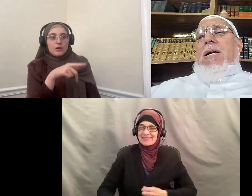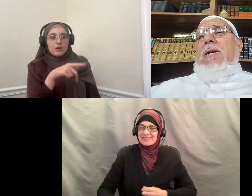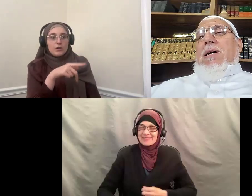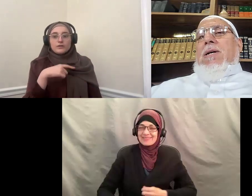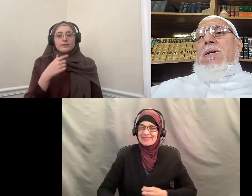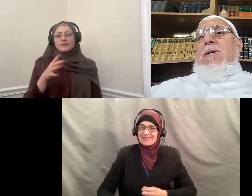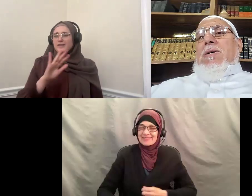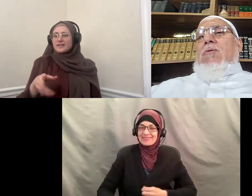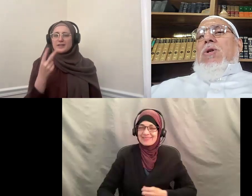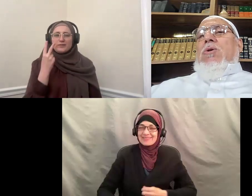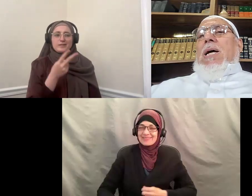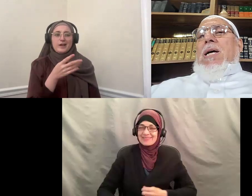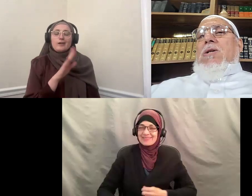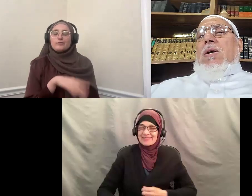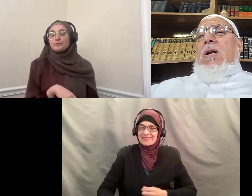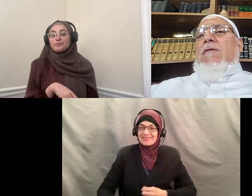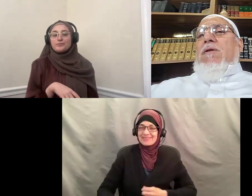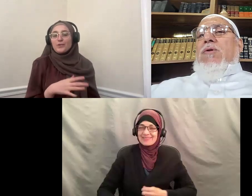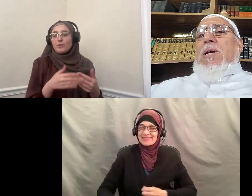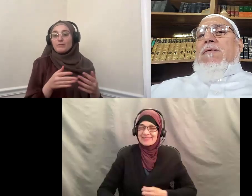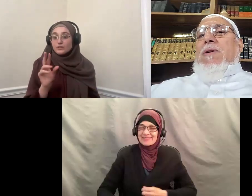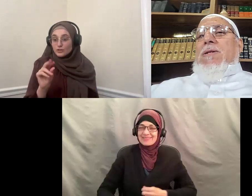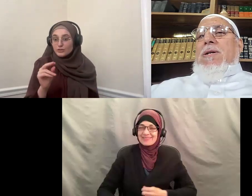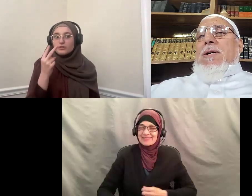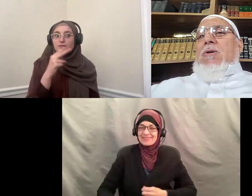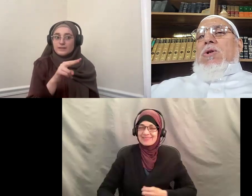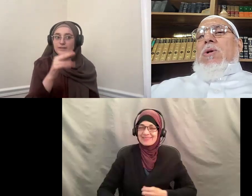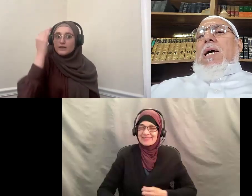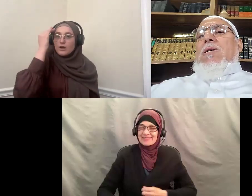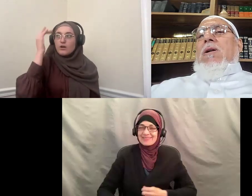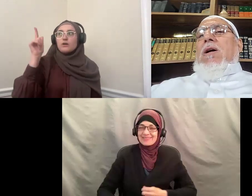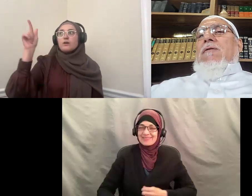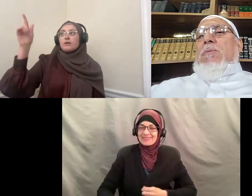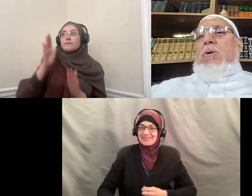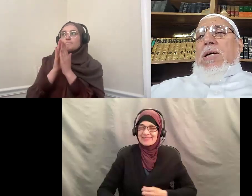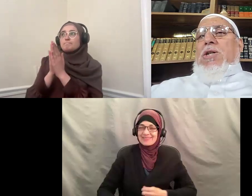it lightly. We should ask Allah for forgiveness. We should